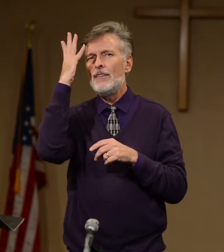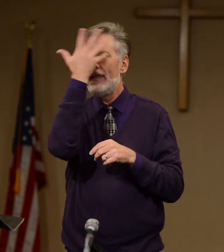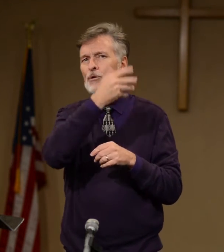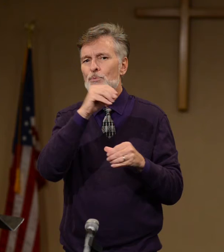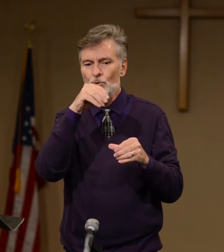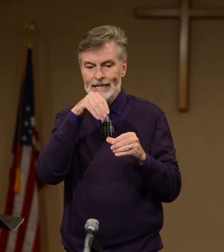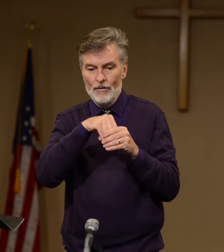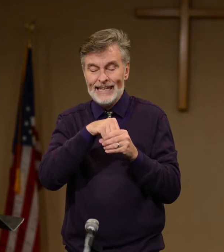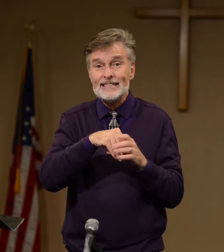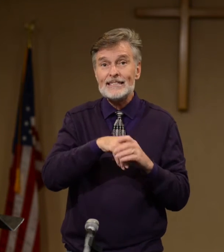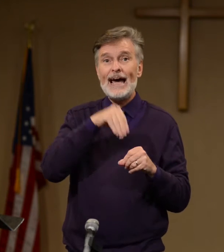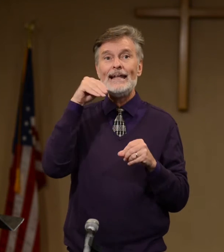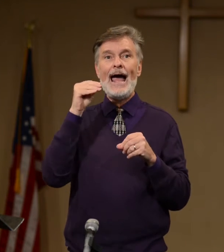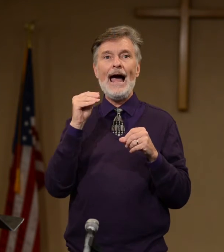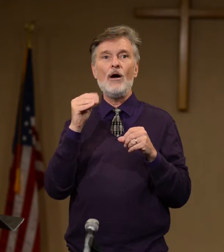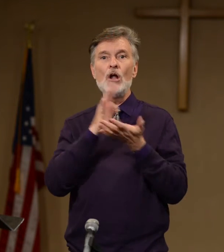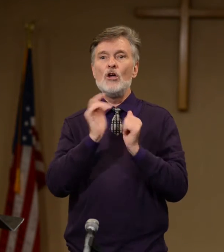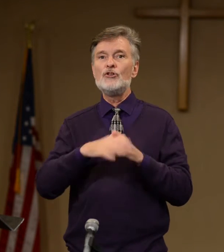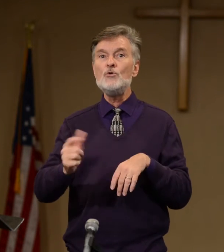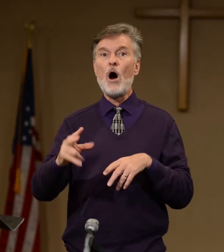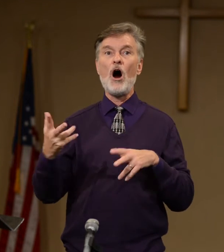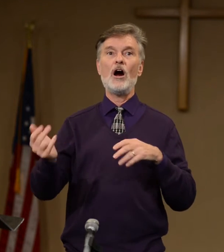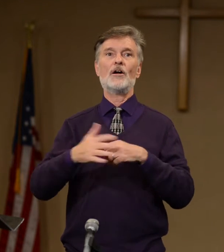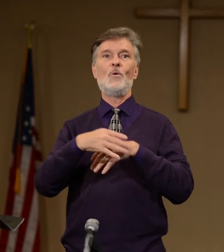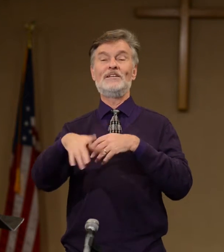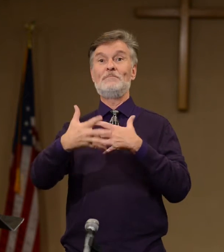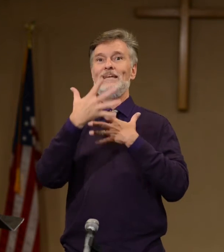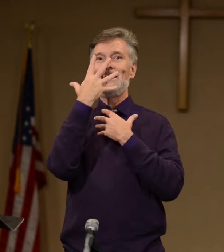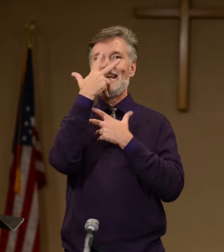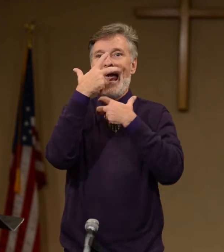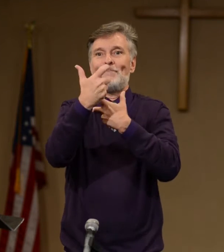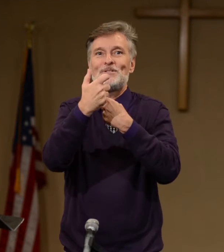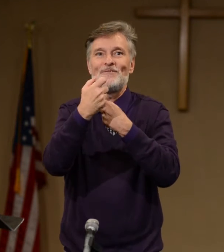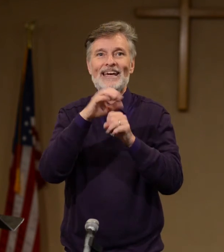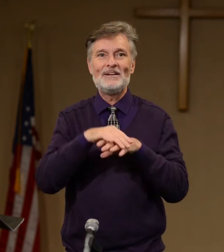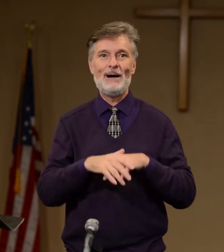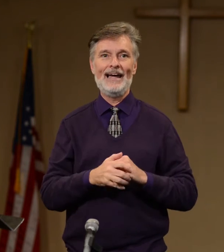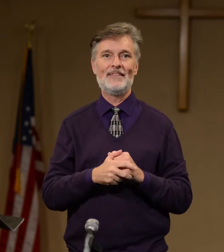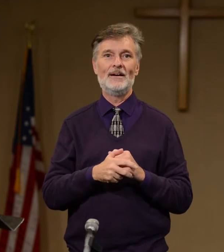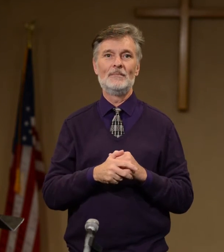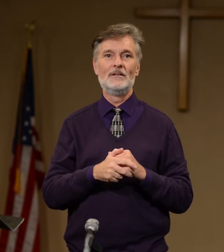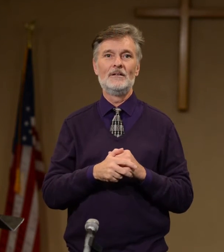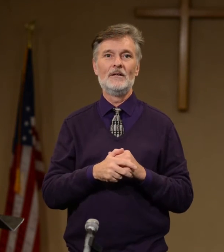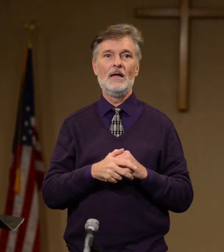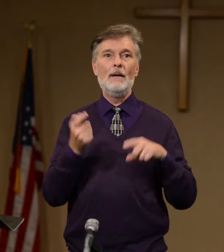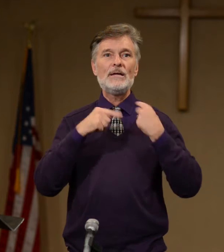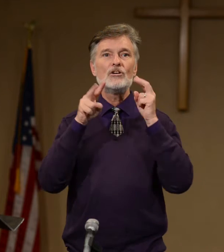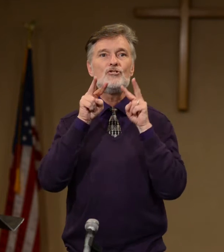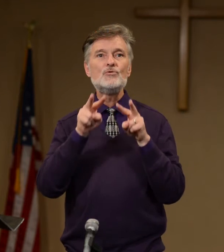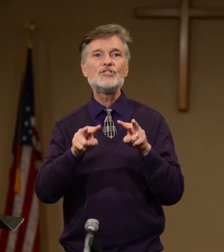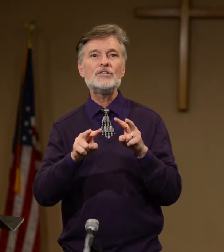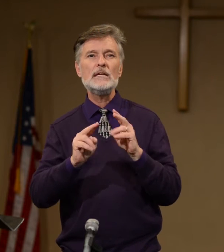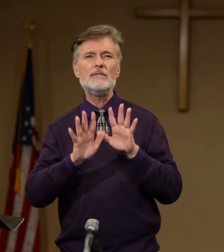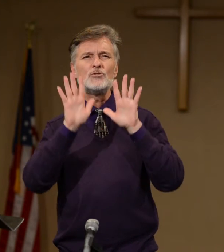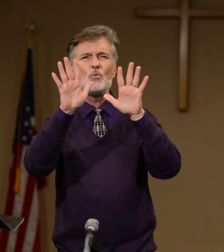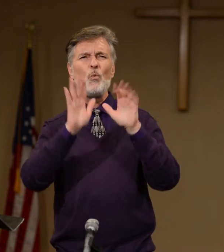their beauty on the inside and out, you are going to be captivated by them because you see this